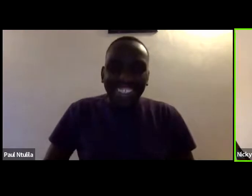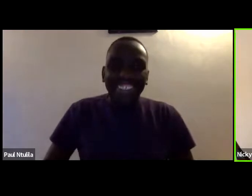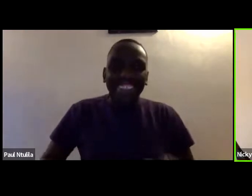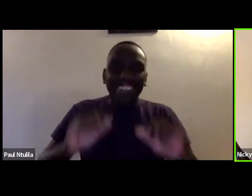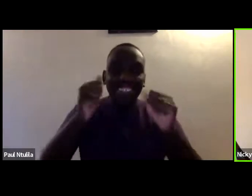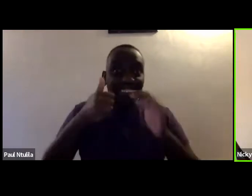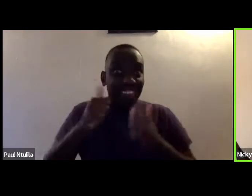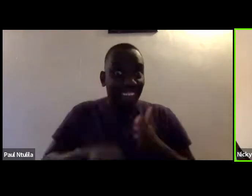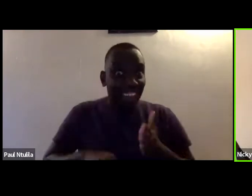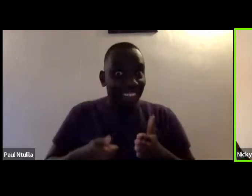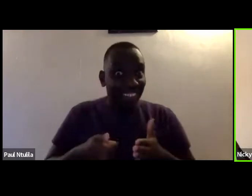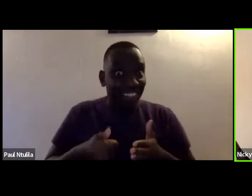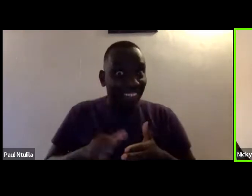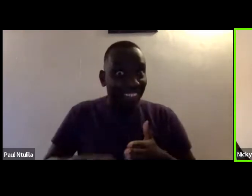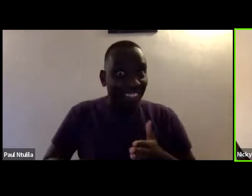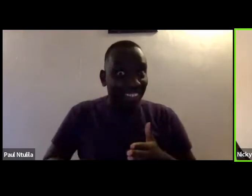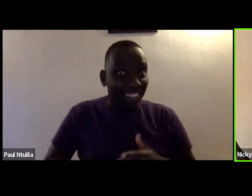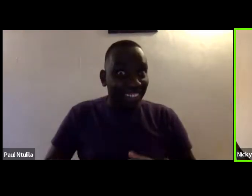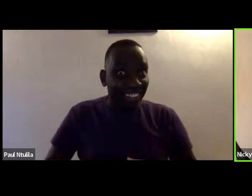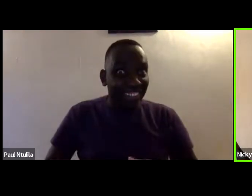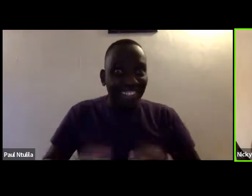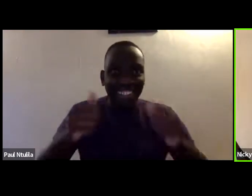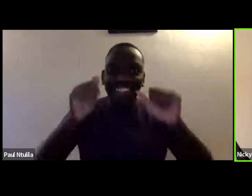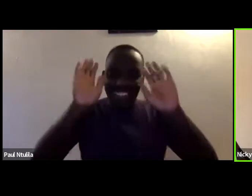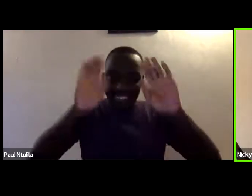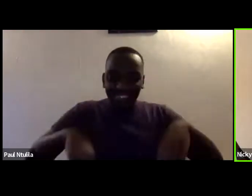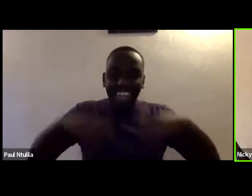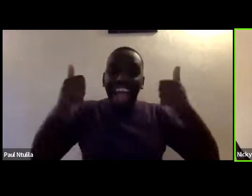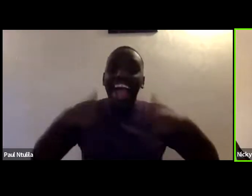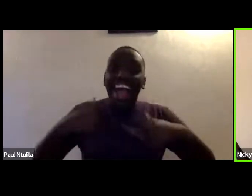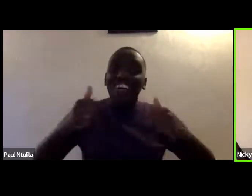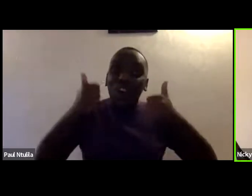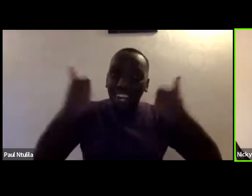Hello, sorry, I was just checking the interpreter could see me.